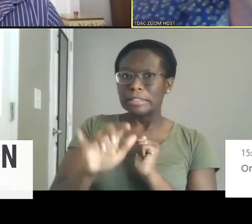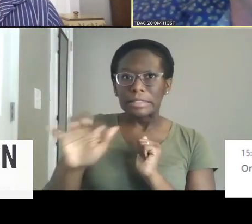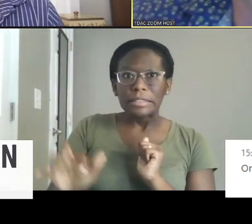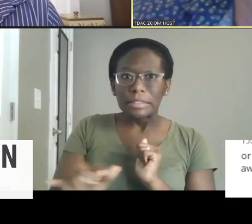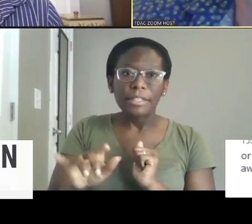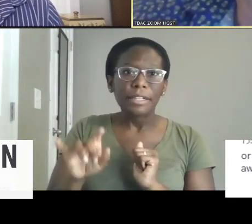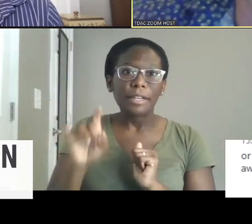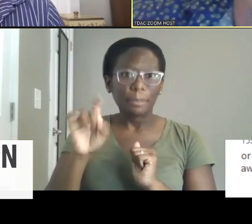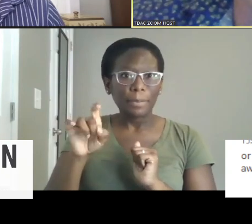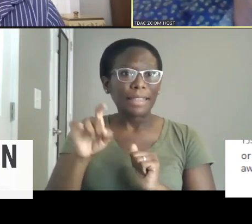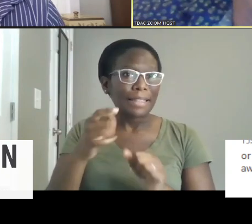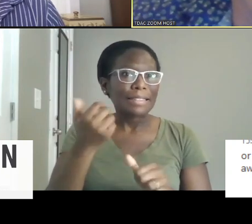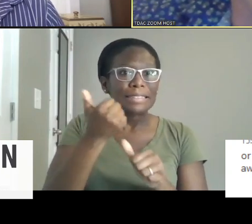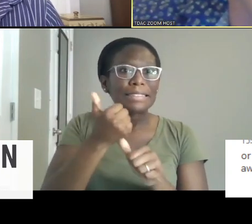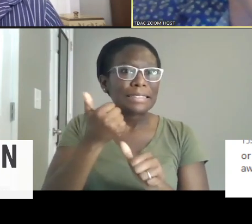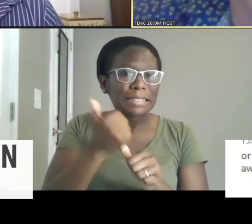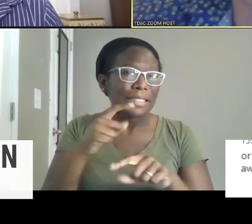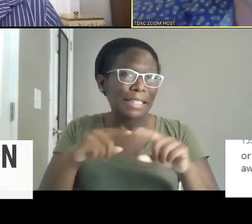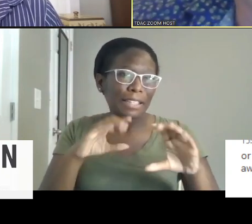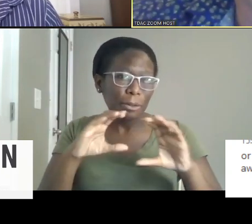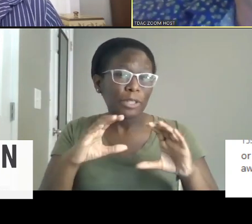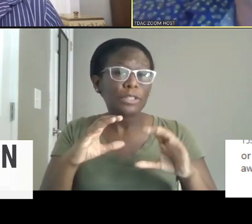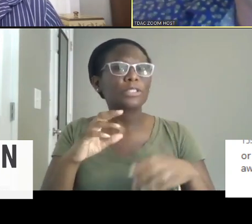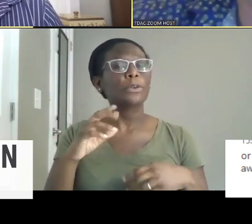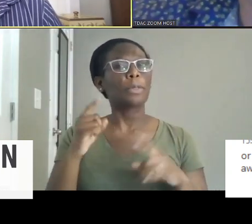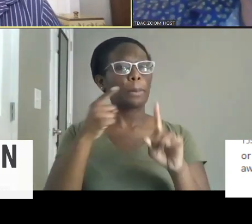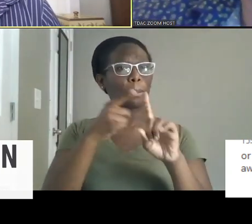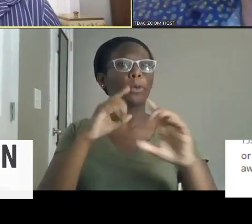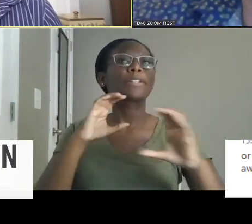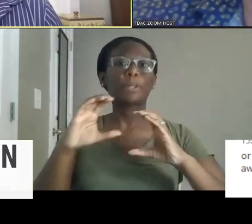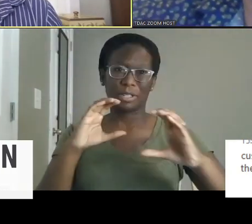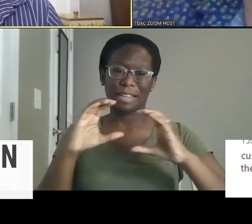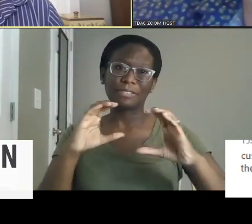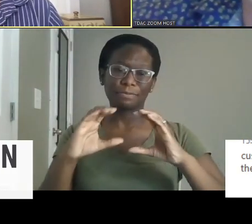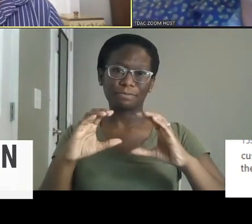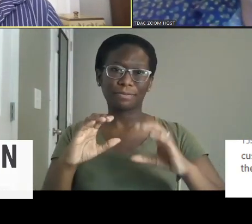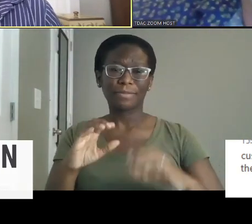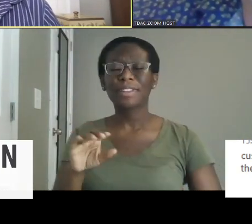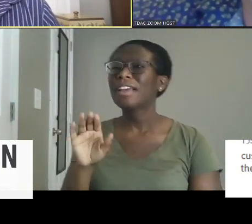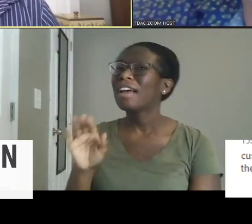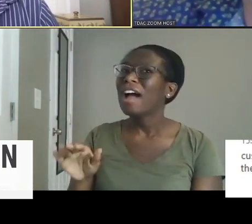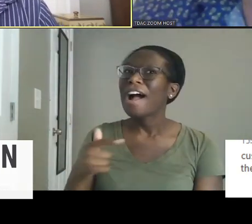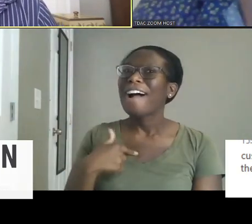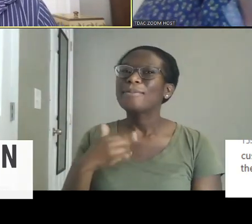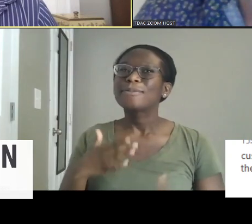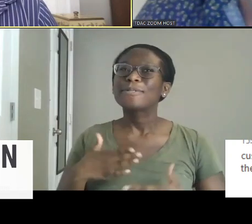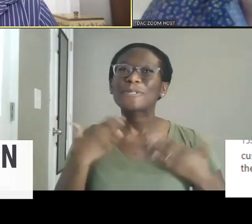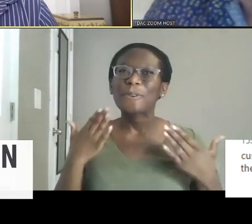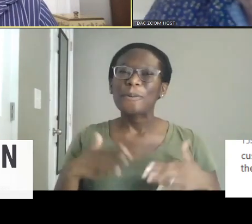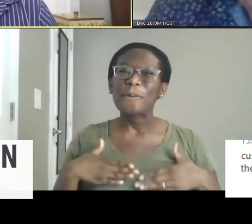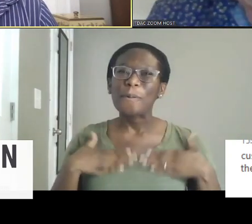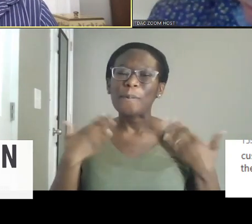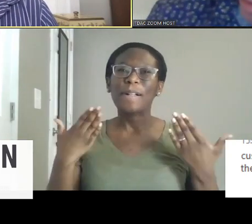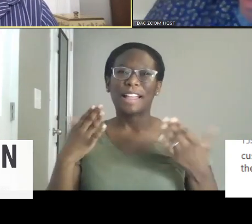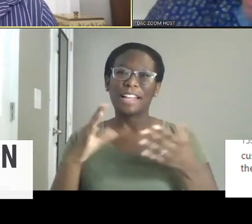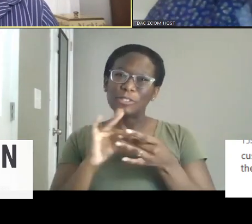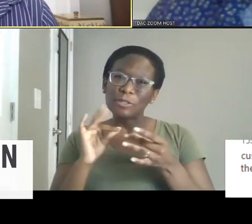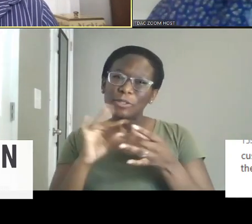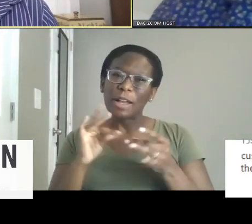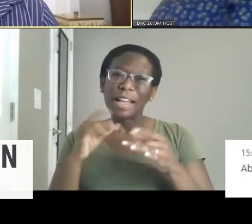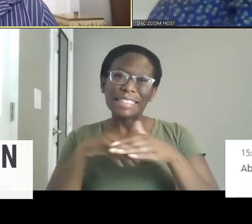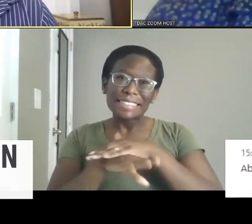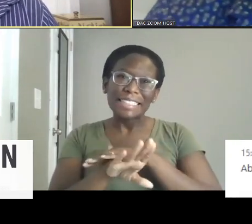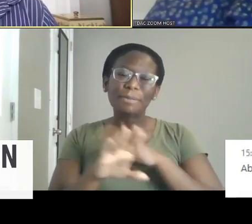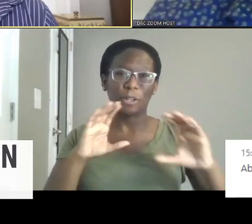assistance. So it's about communication. And Timothy, I'm so glad you brought up accessible communication, because